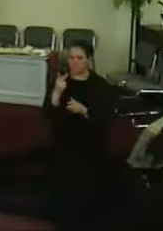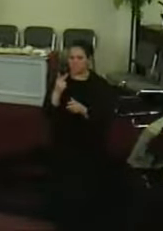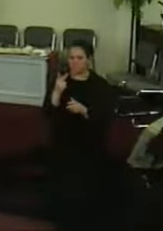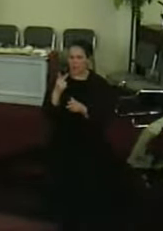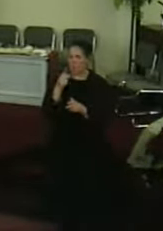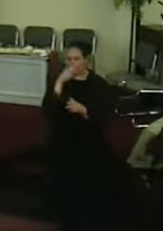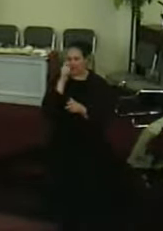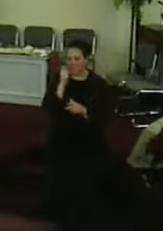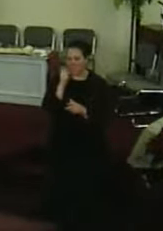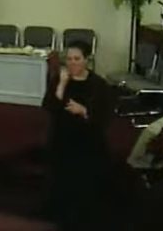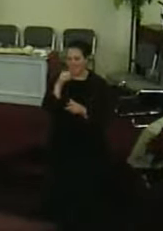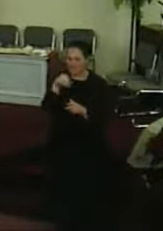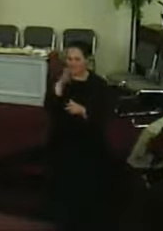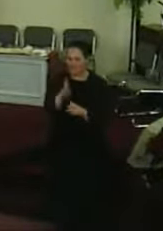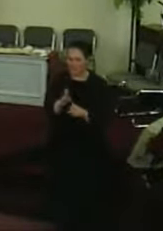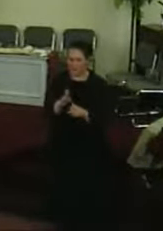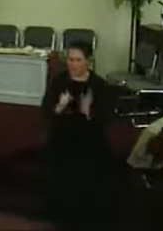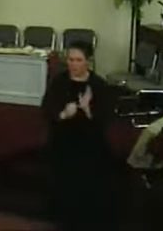things.